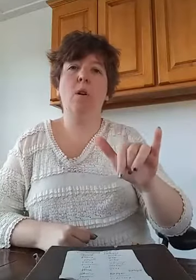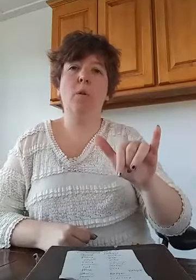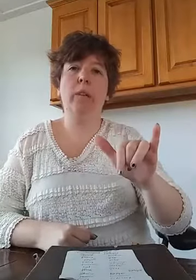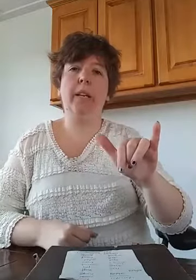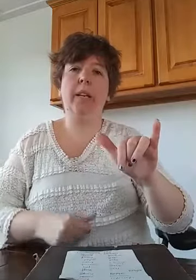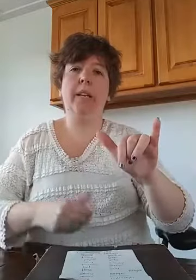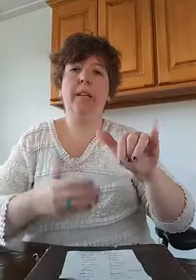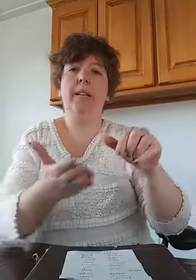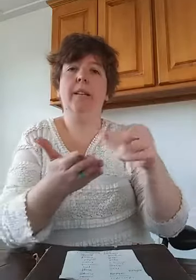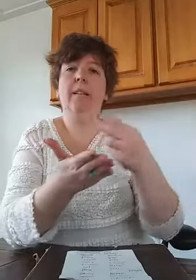Holy.